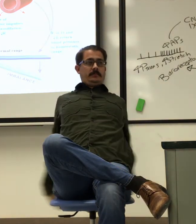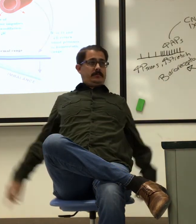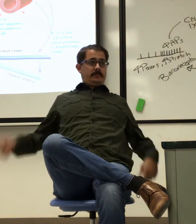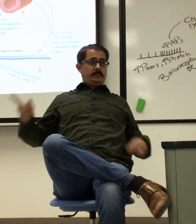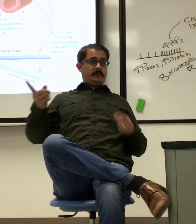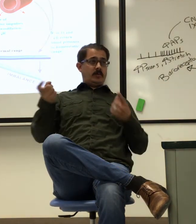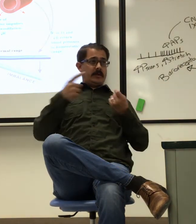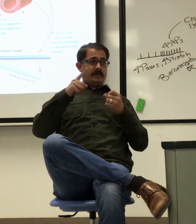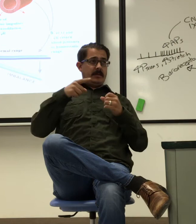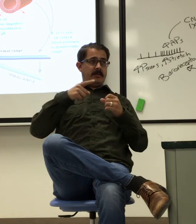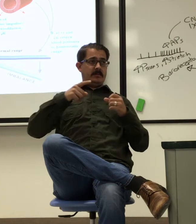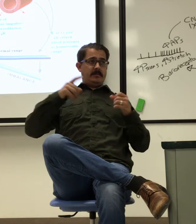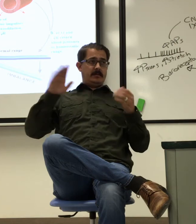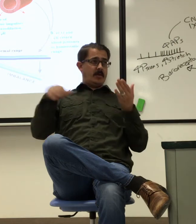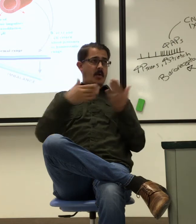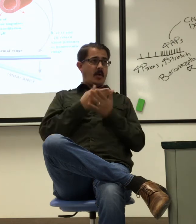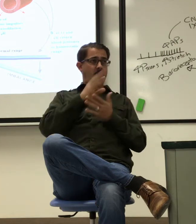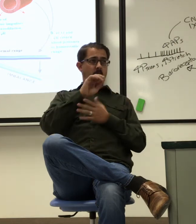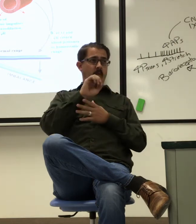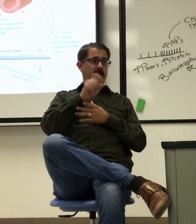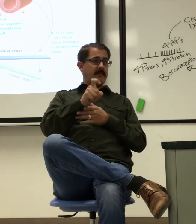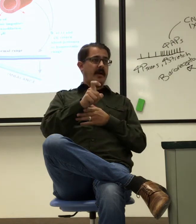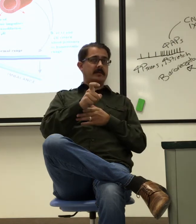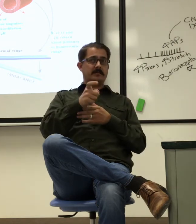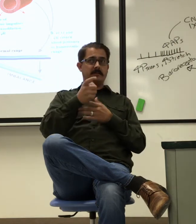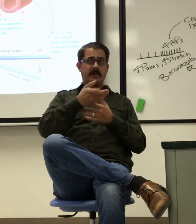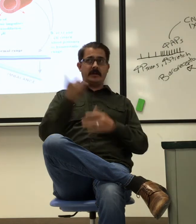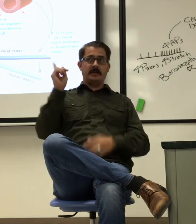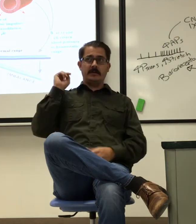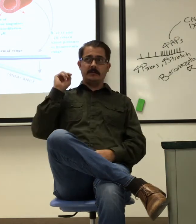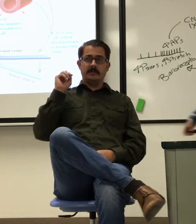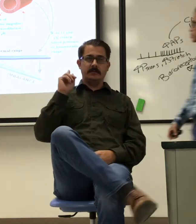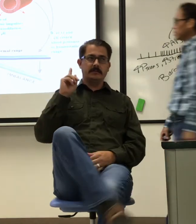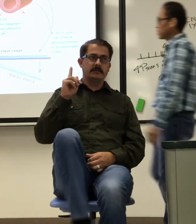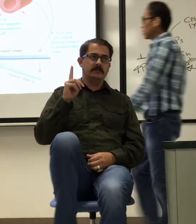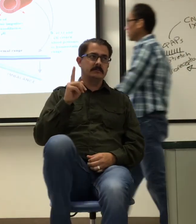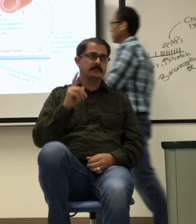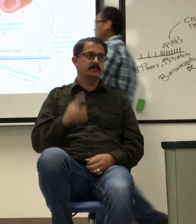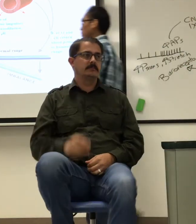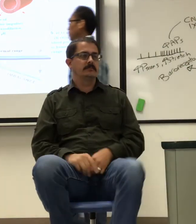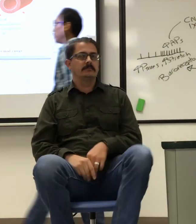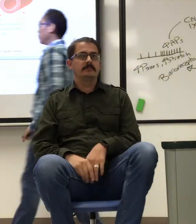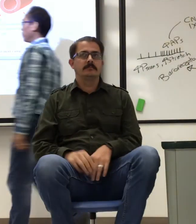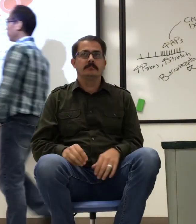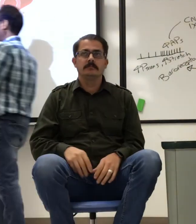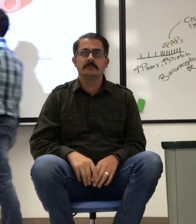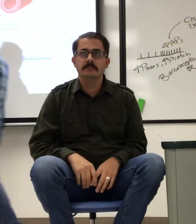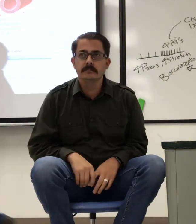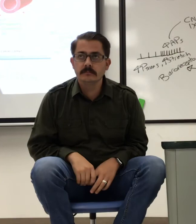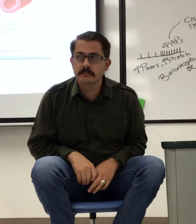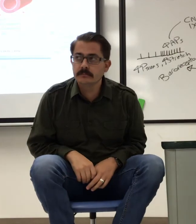whole reflex thing? I might take some rehearsal, but any questions for clarification?